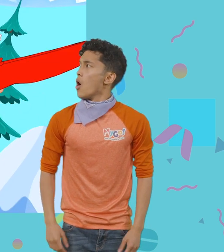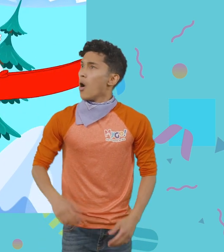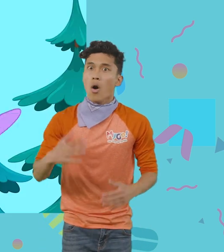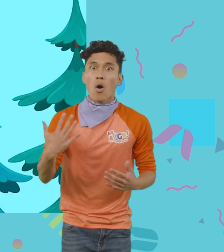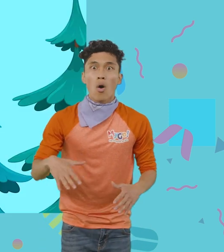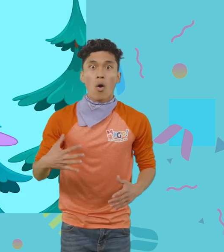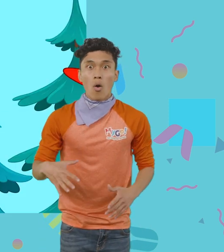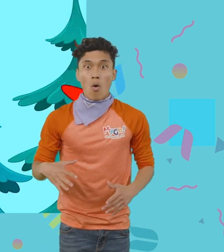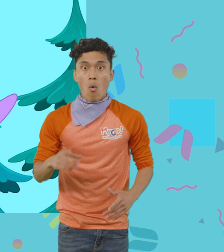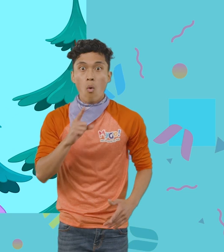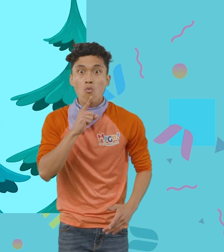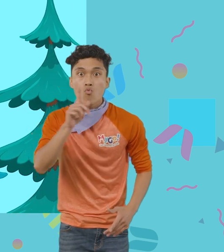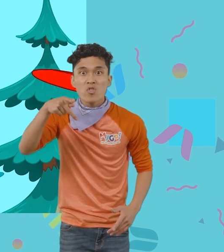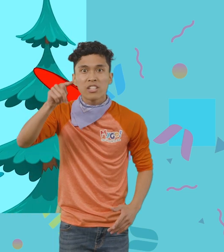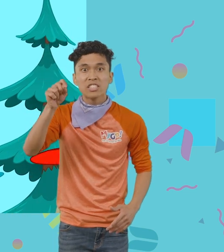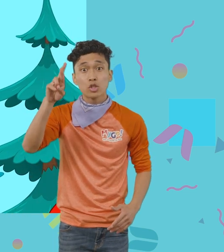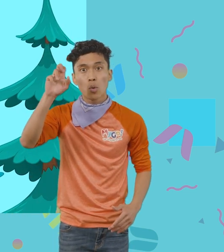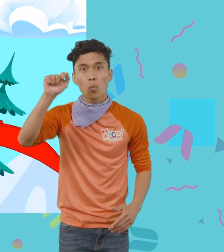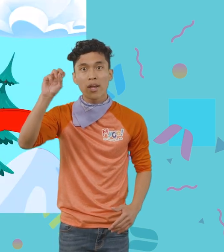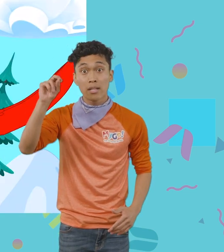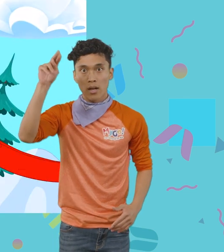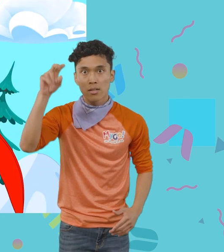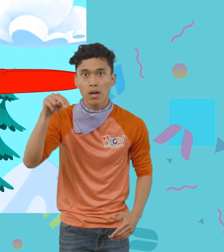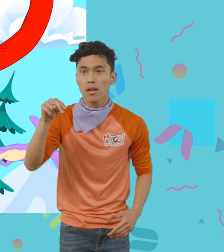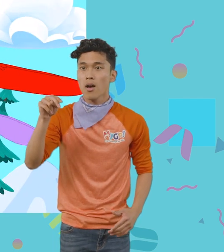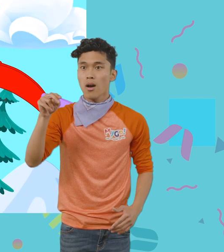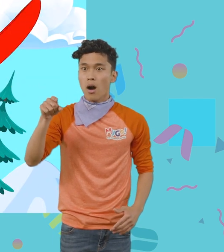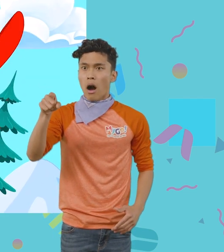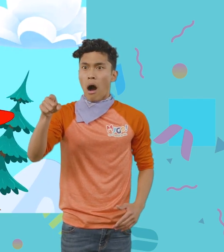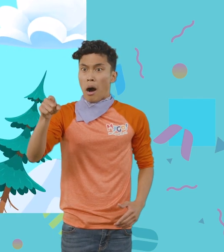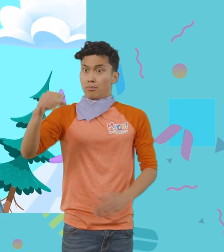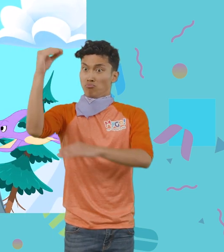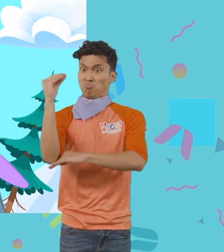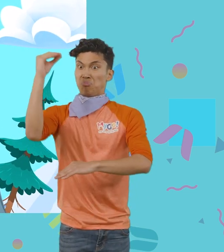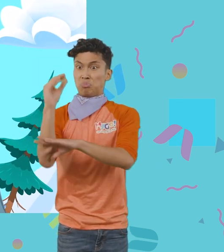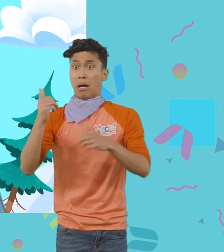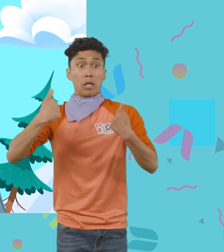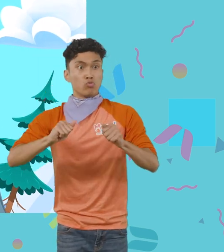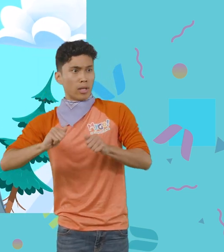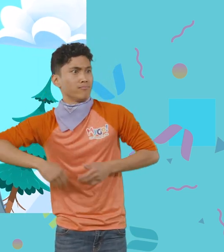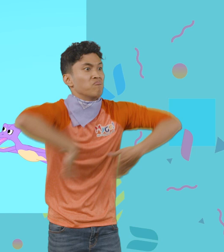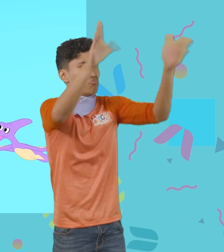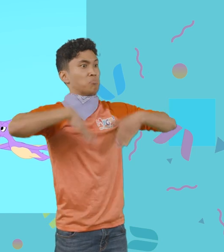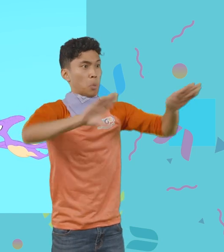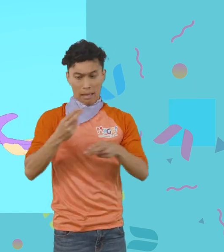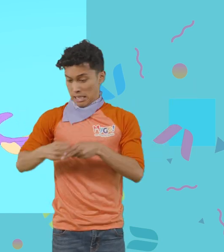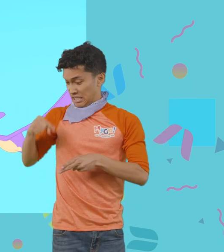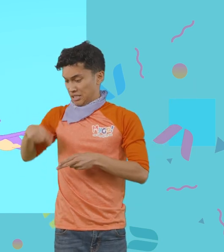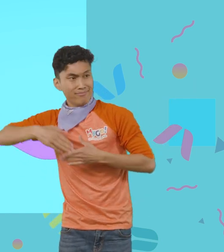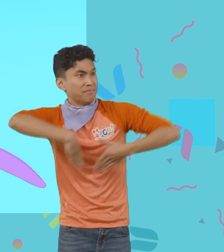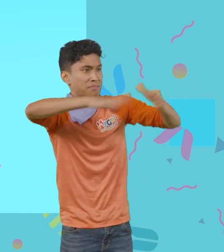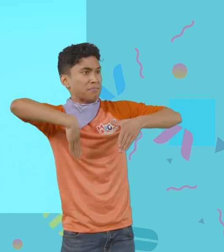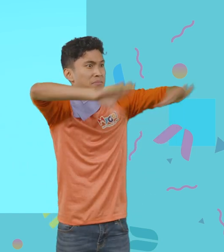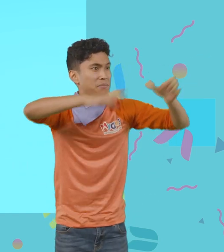Whoa! A real pteranodon! And it's trying to chase us away from her eggs!